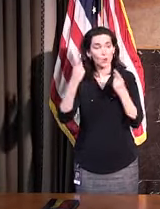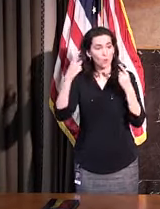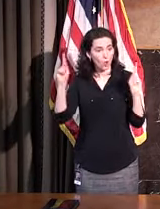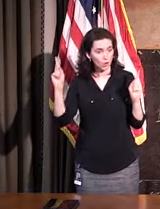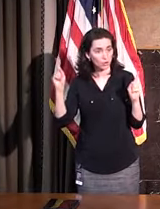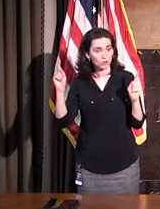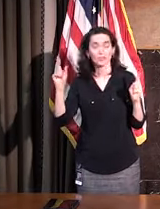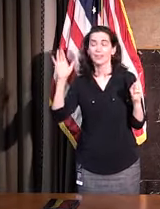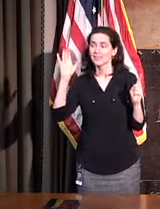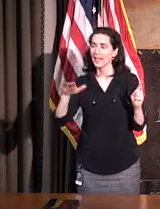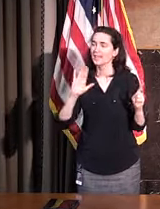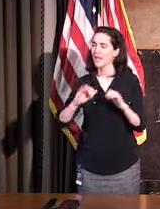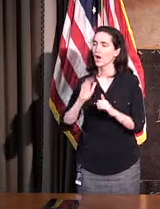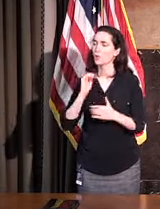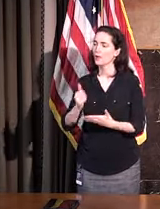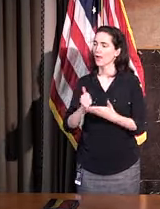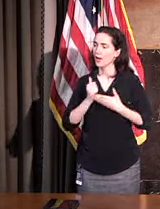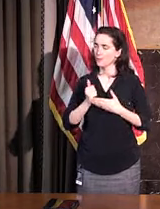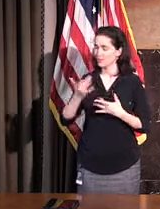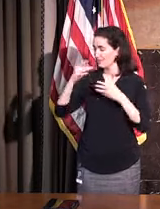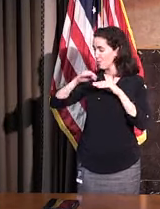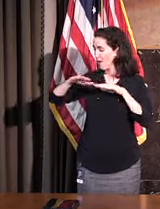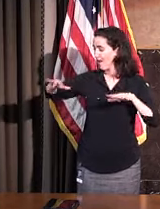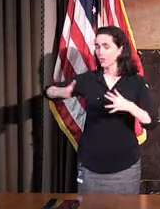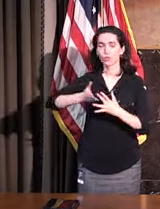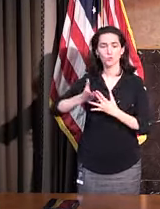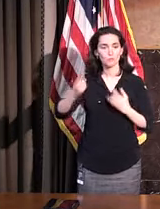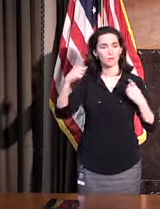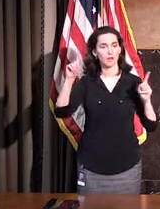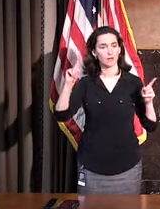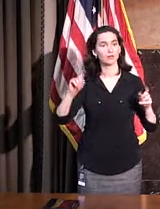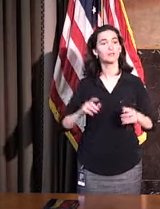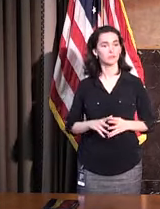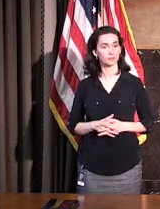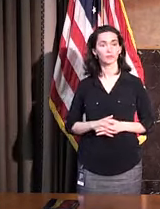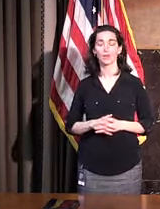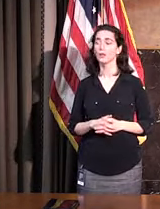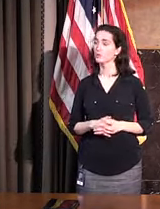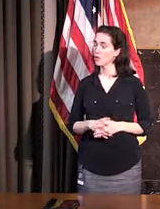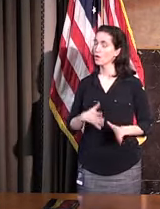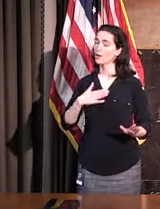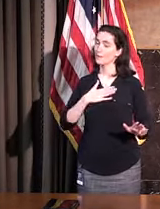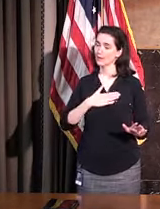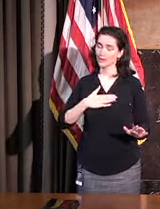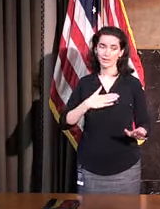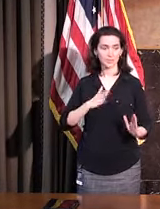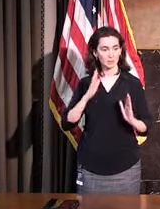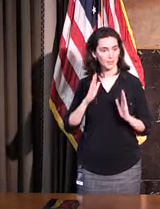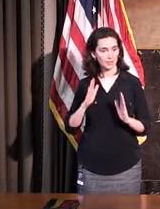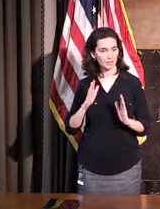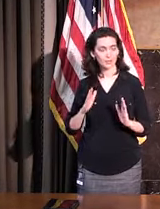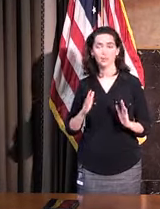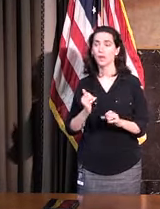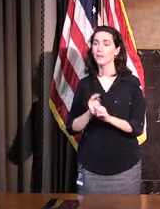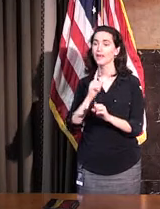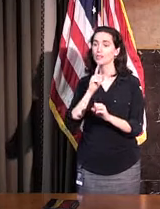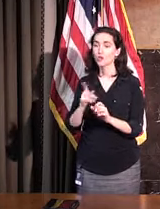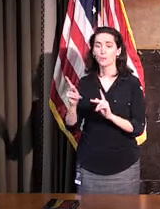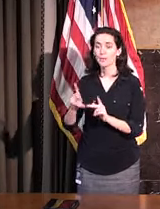get through this pandemic. And so really asking people to focus on that. Make sure they're getting their information